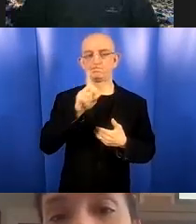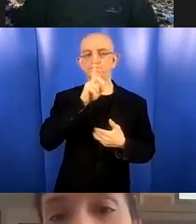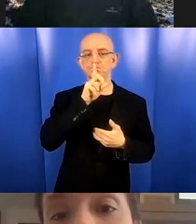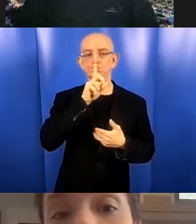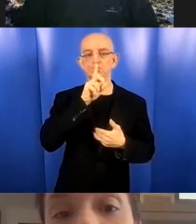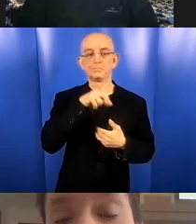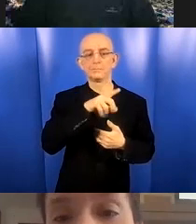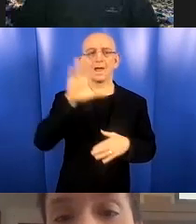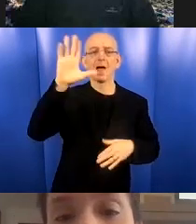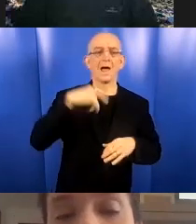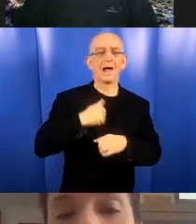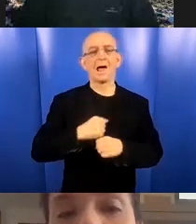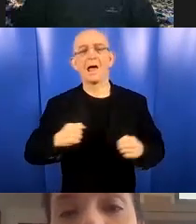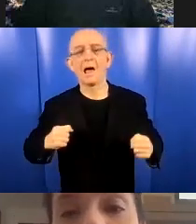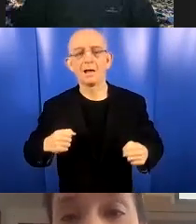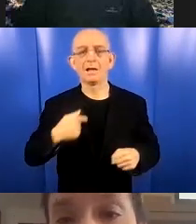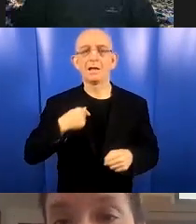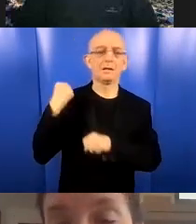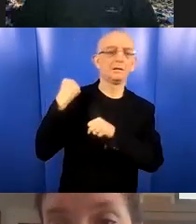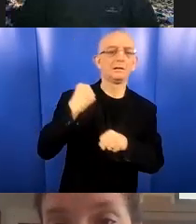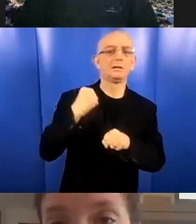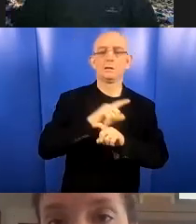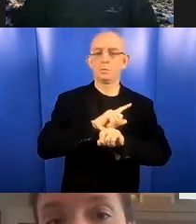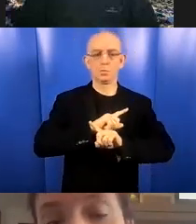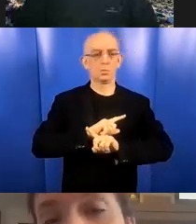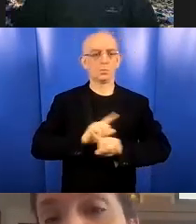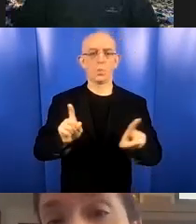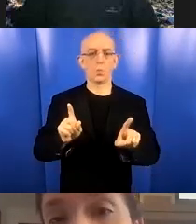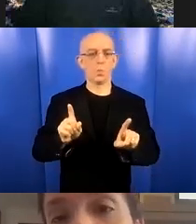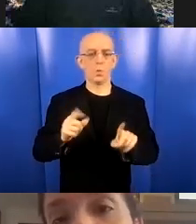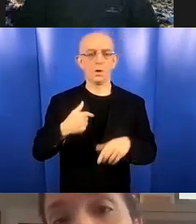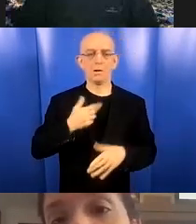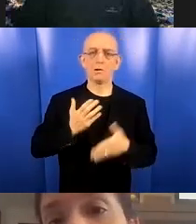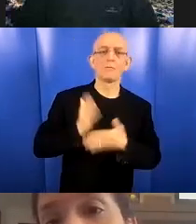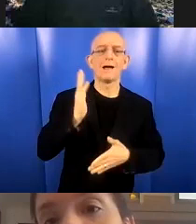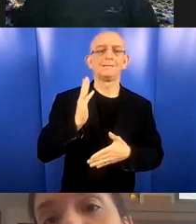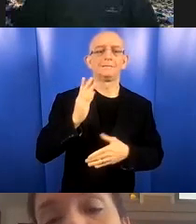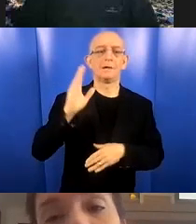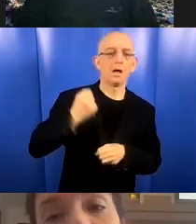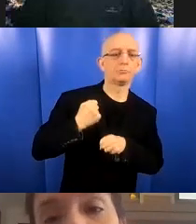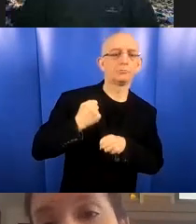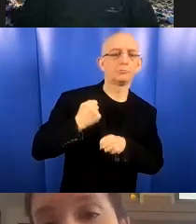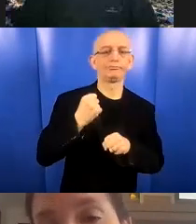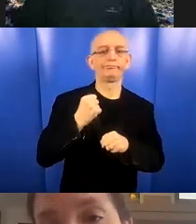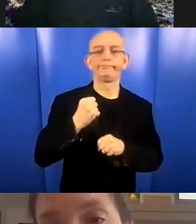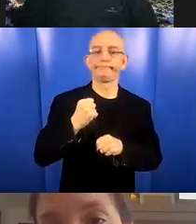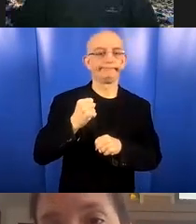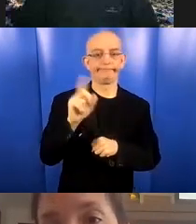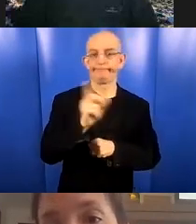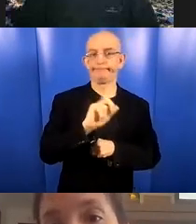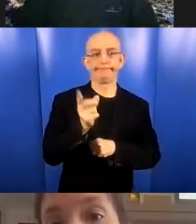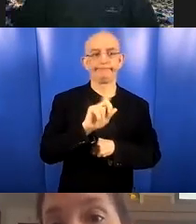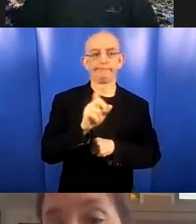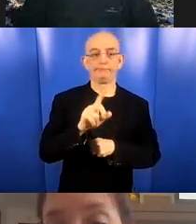rights faces severe restrictions. Conversely, it means that only 3.4% of